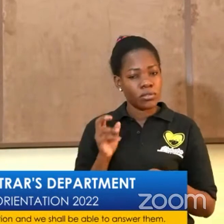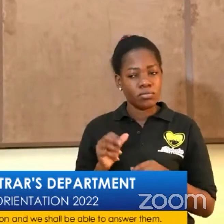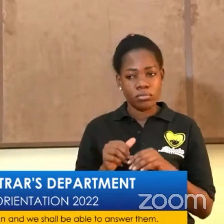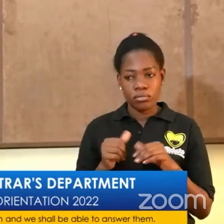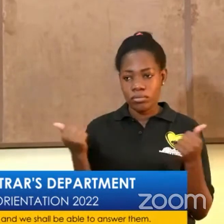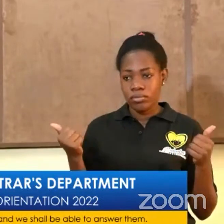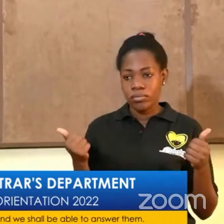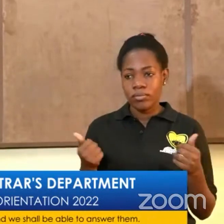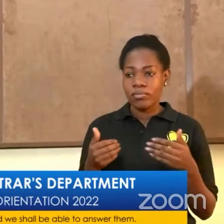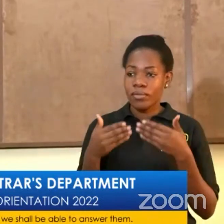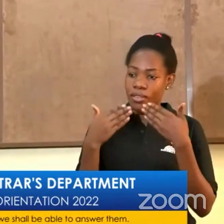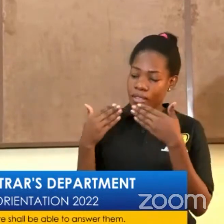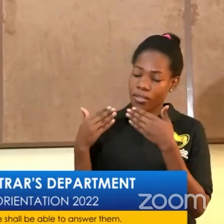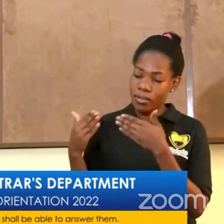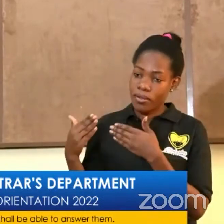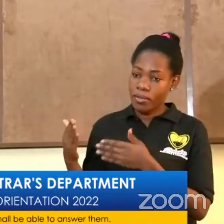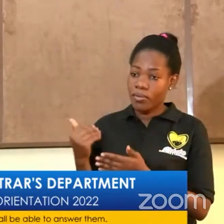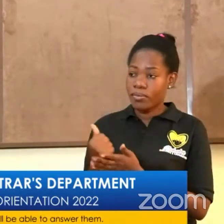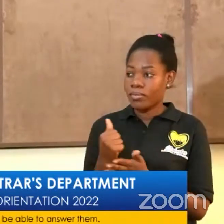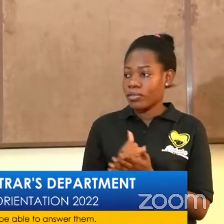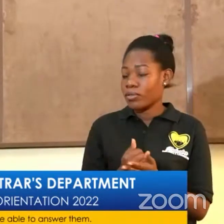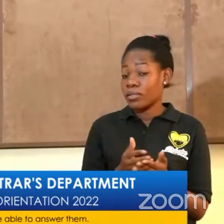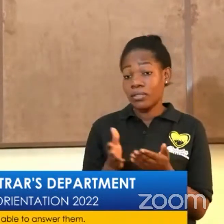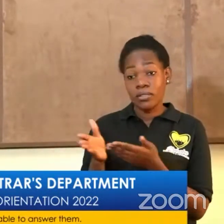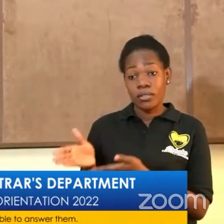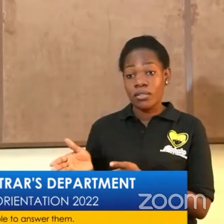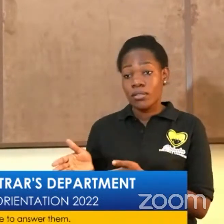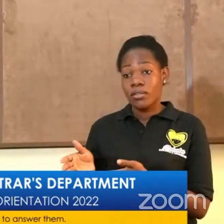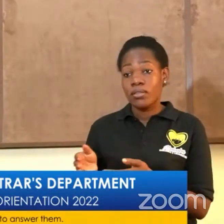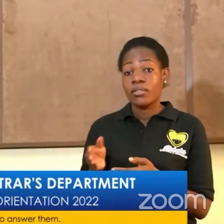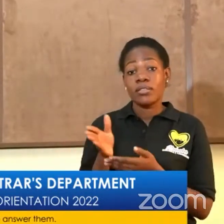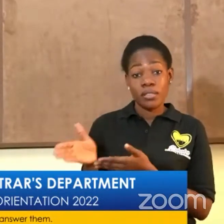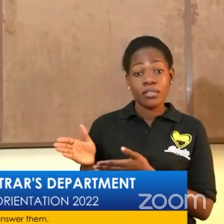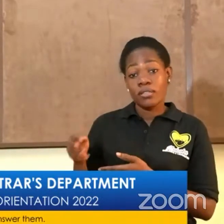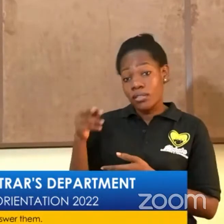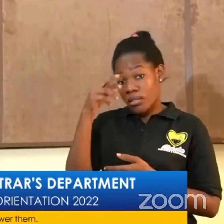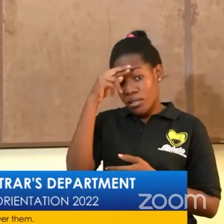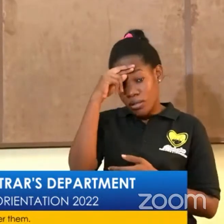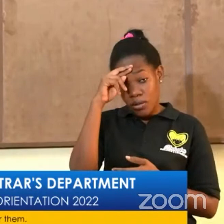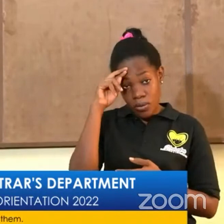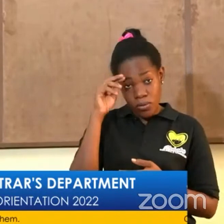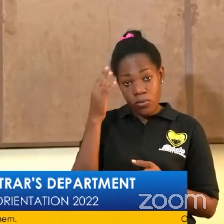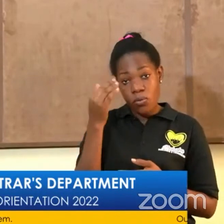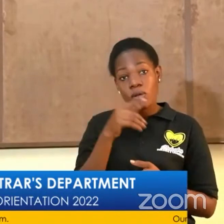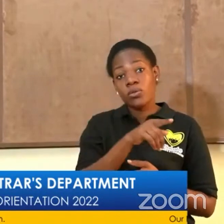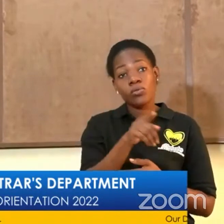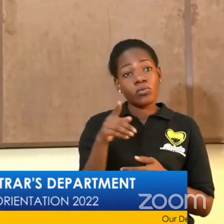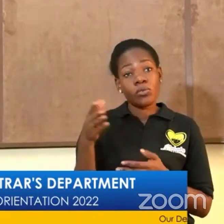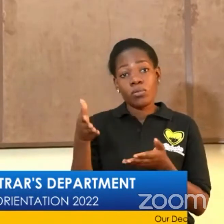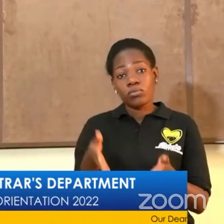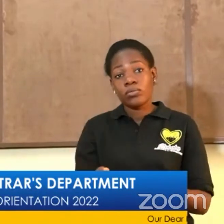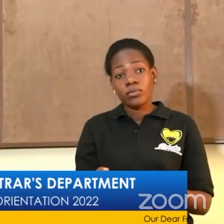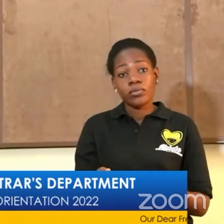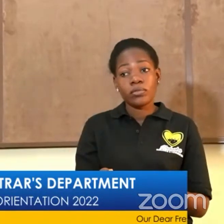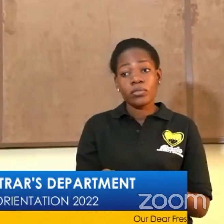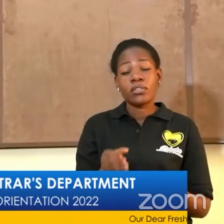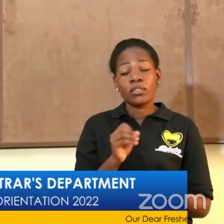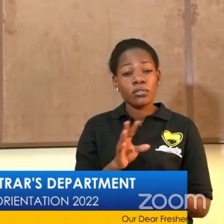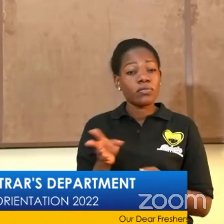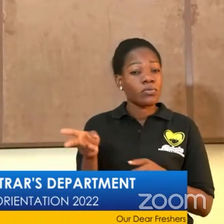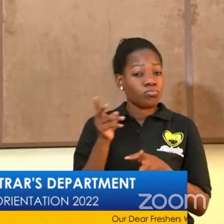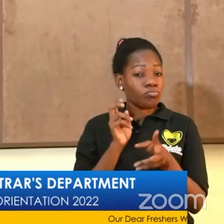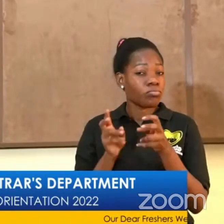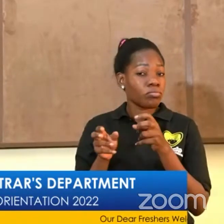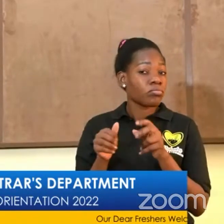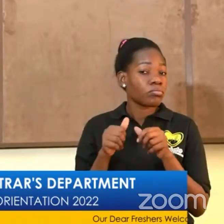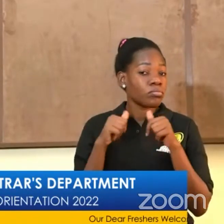much, because these are the people, or they are the reason why we are here. And for those of you who have listened carefully, I think you